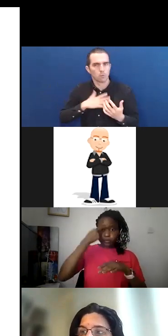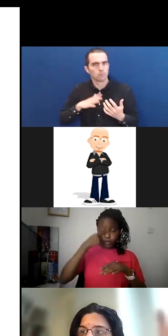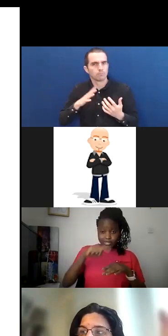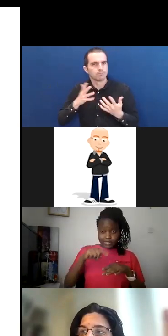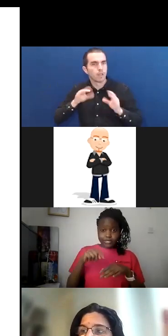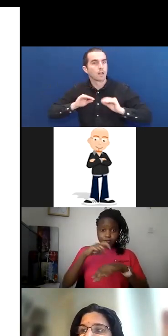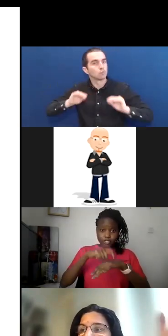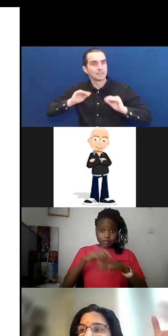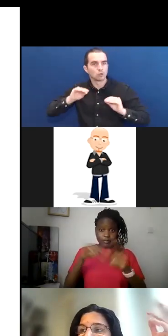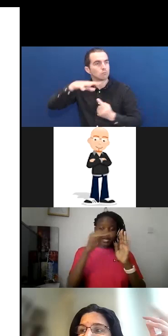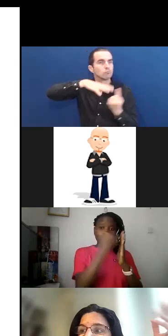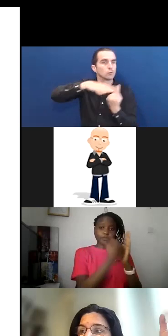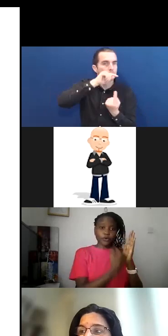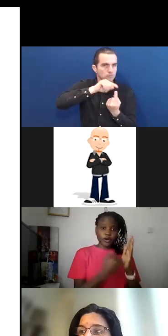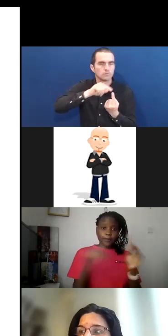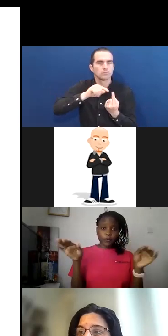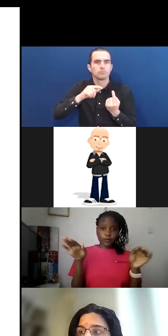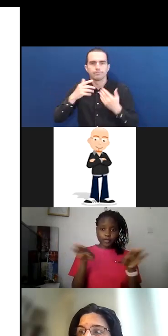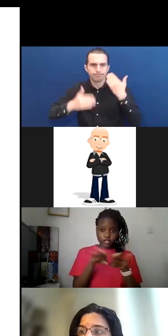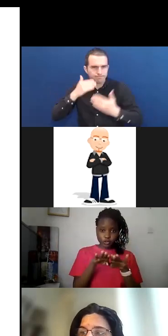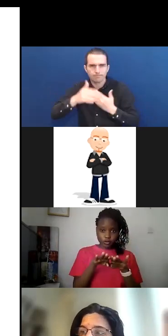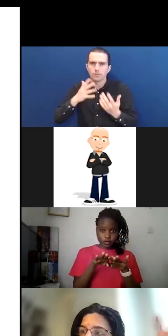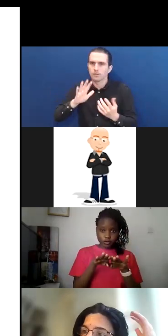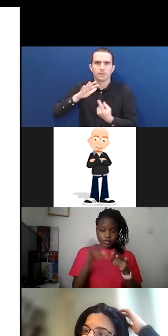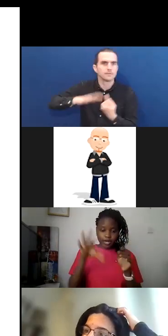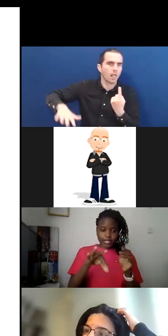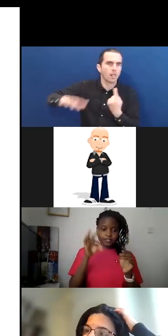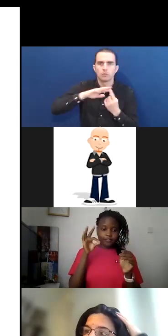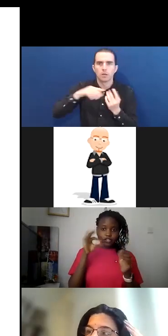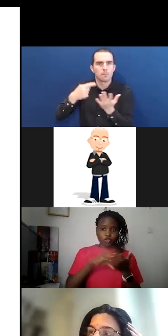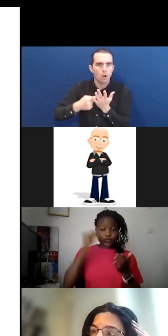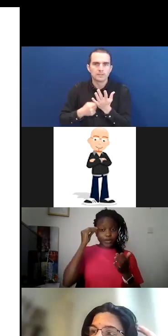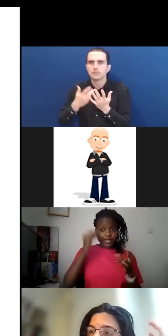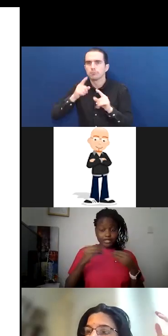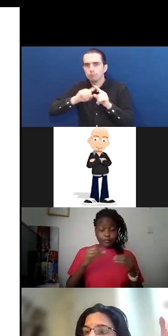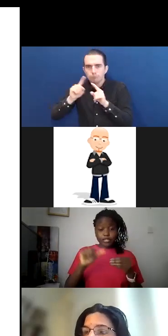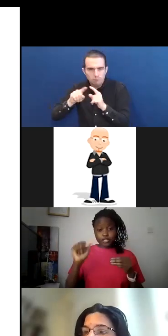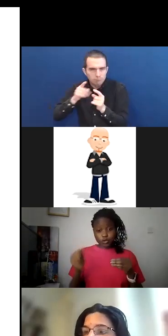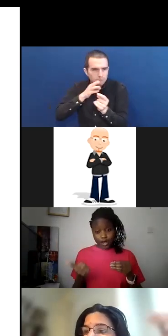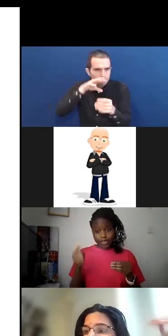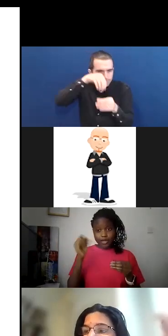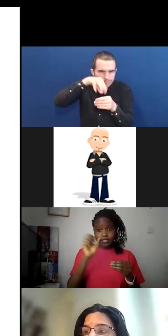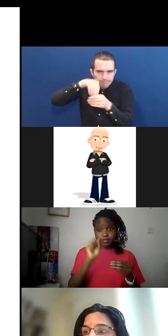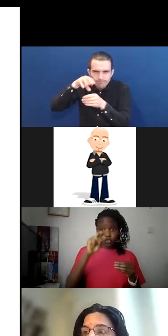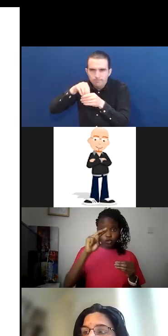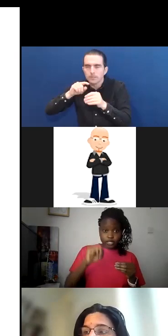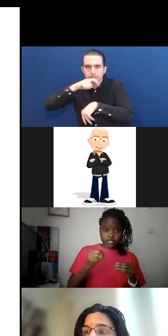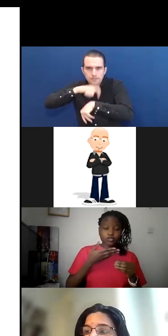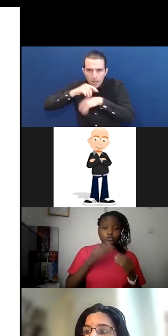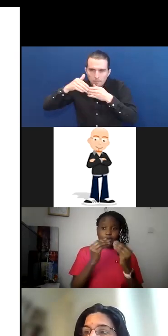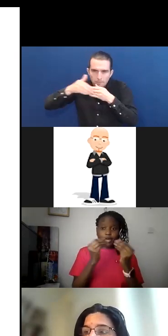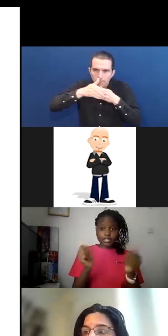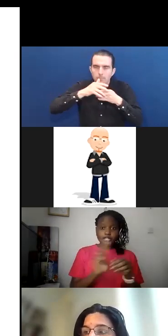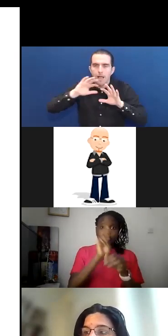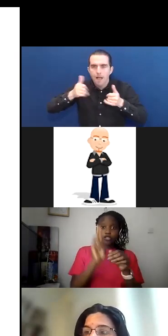program completion, identification of any disabilities or other special needs to be addressed through ODL, use of OER